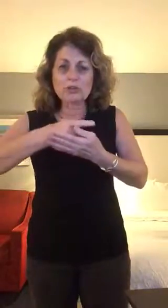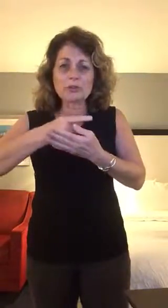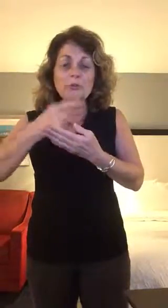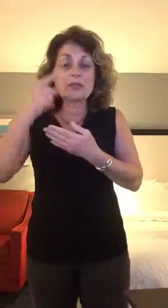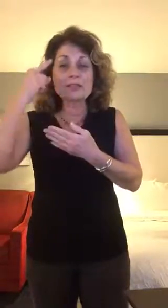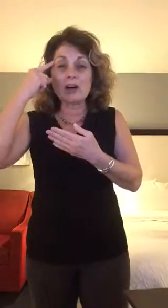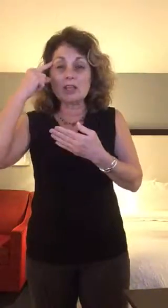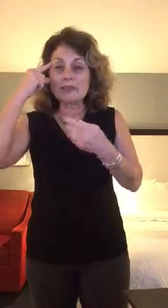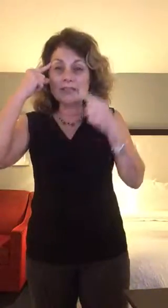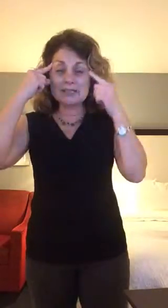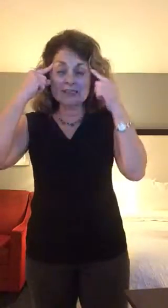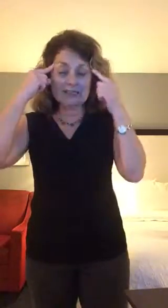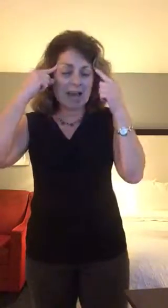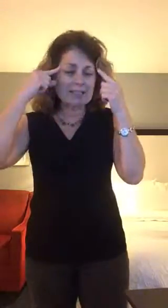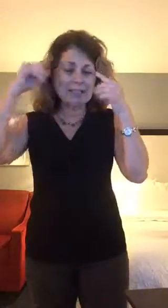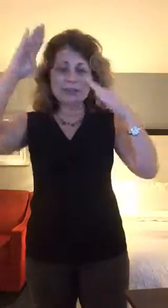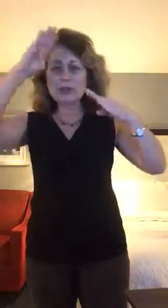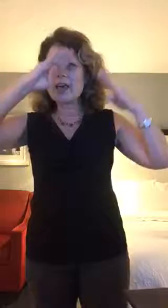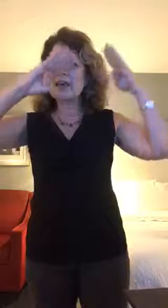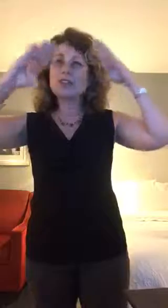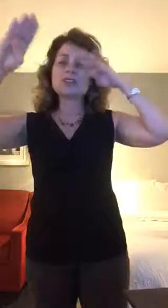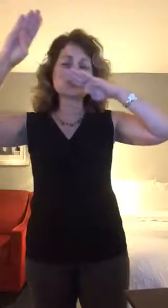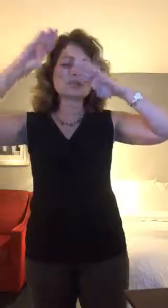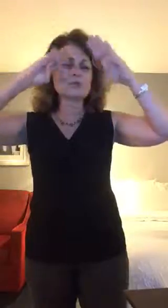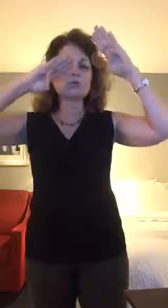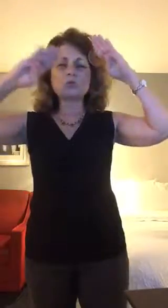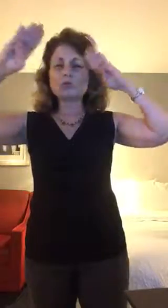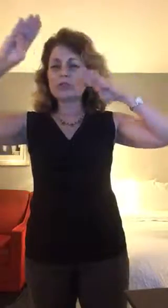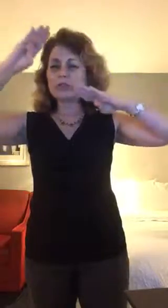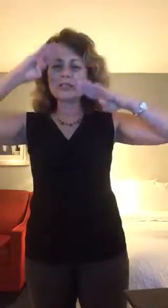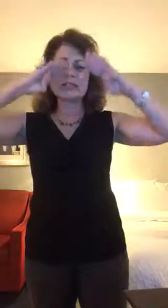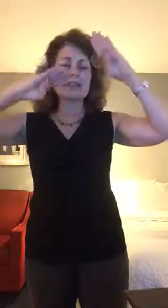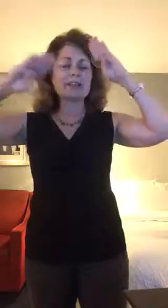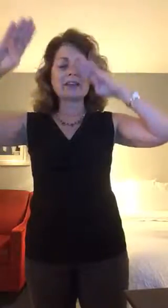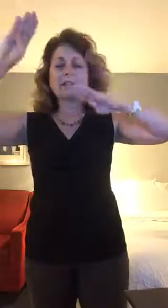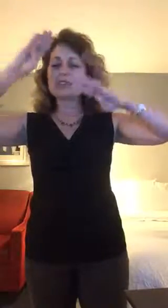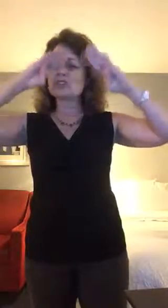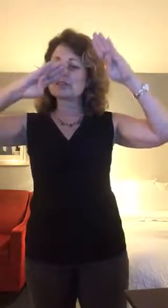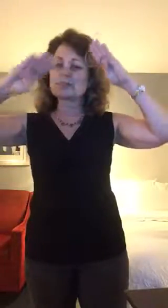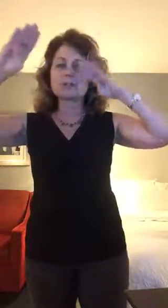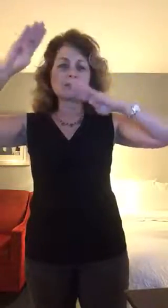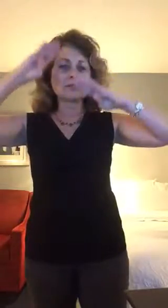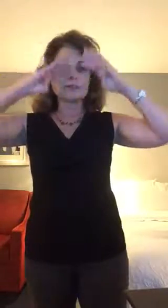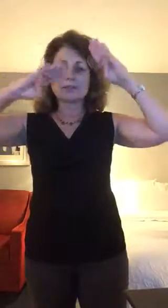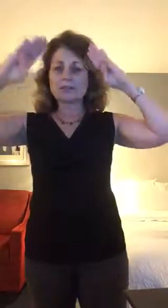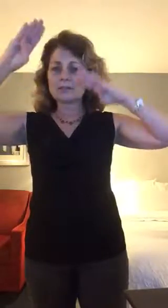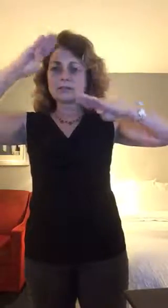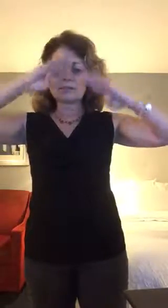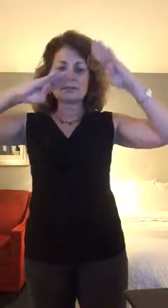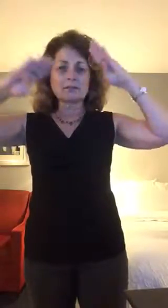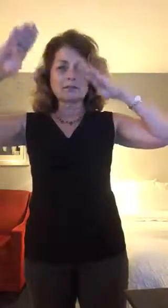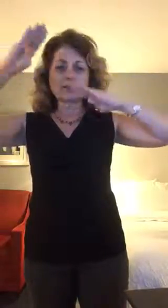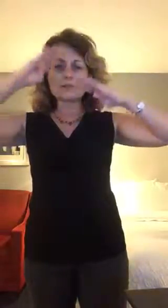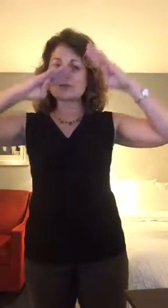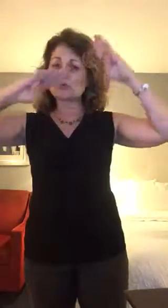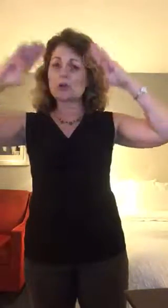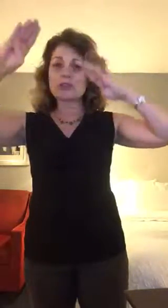over because all of these thoughts in your head, you're just worried and anxious. This is